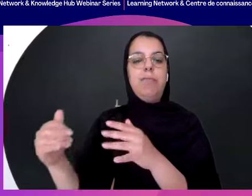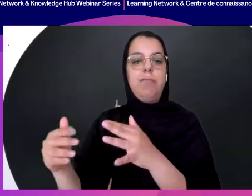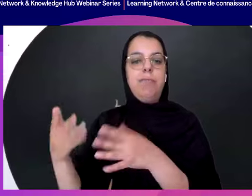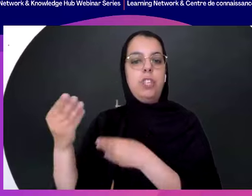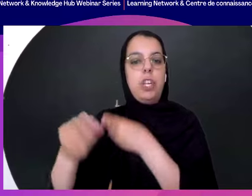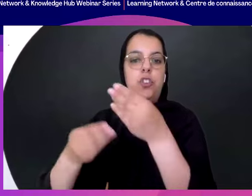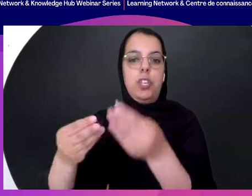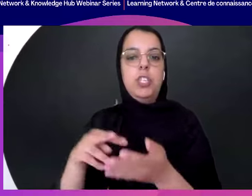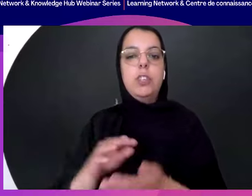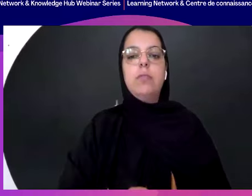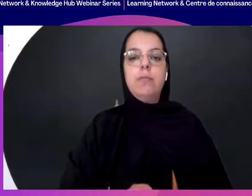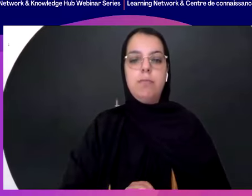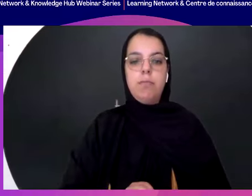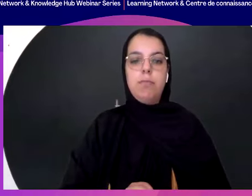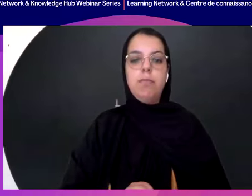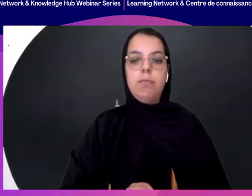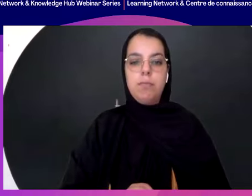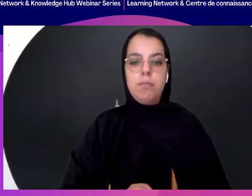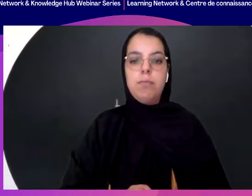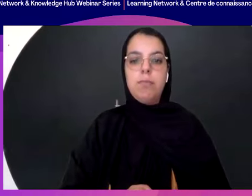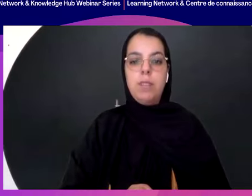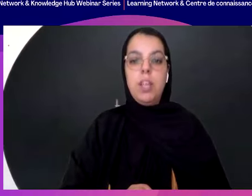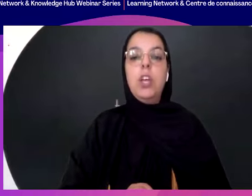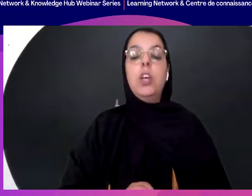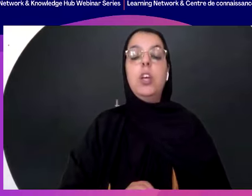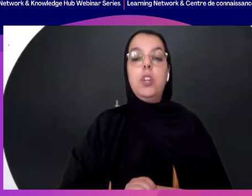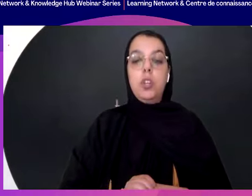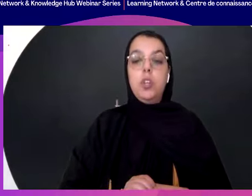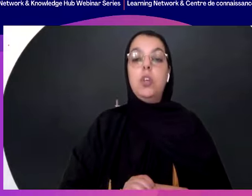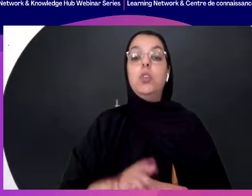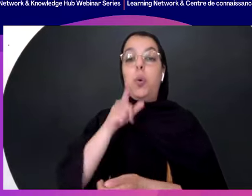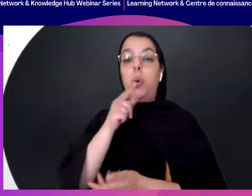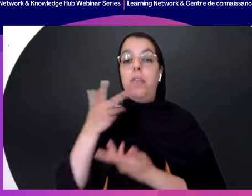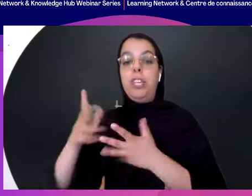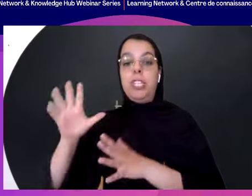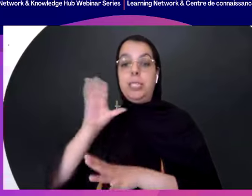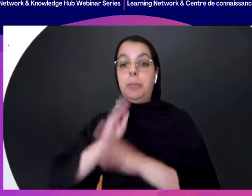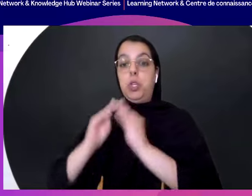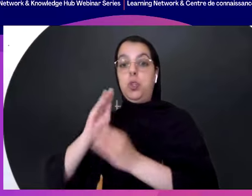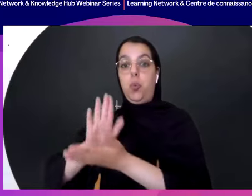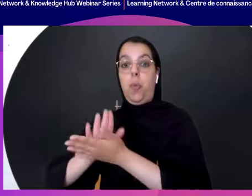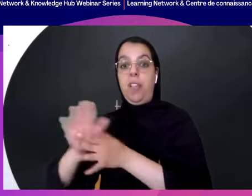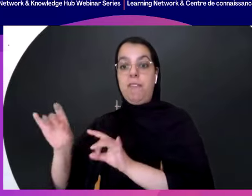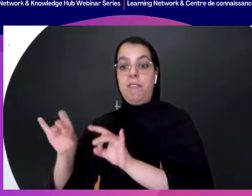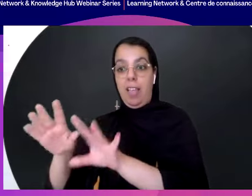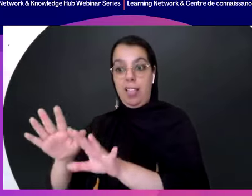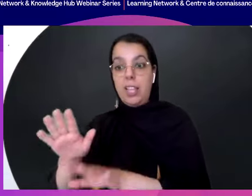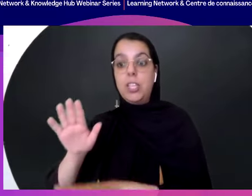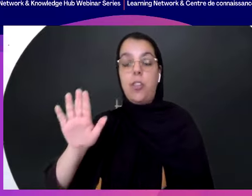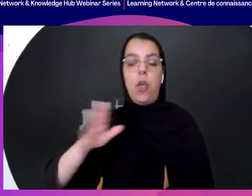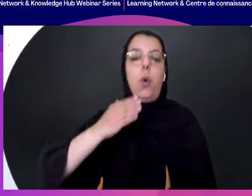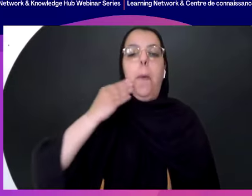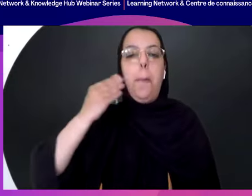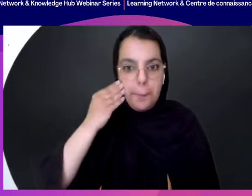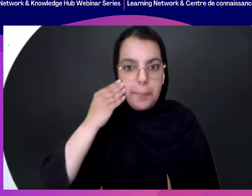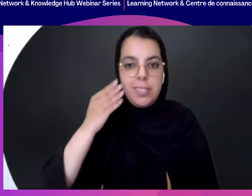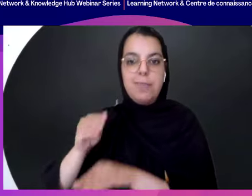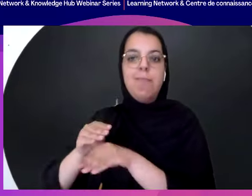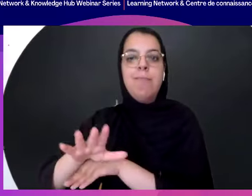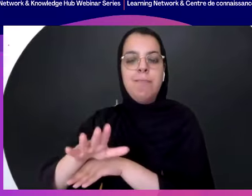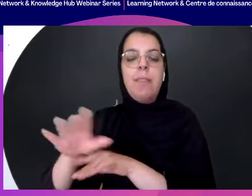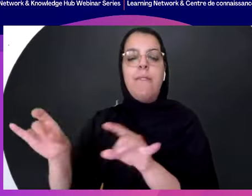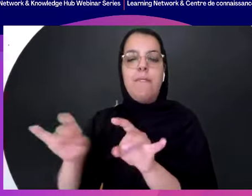going to potentially be exposed to violence and other childhood adversities before going to residential school.